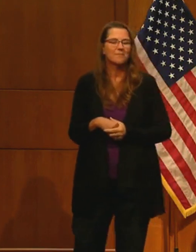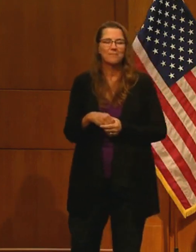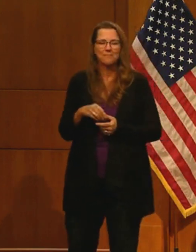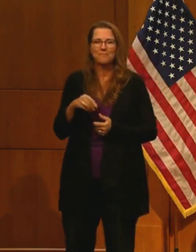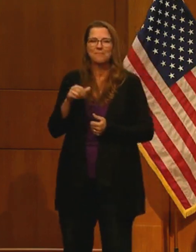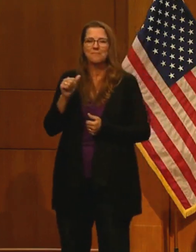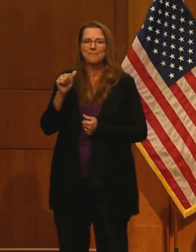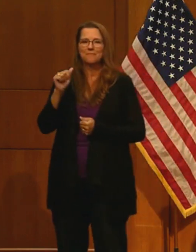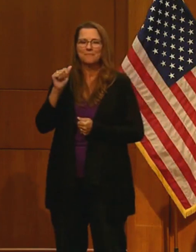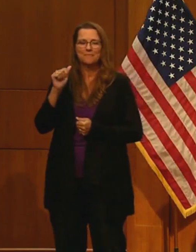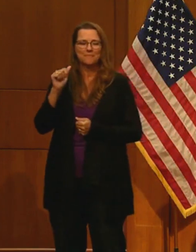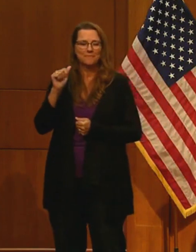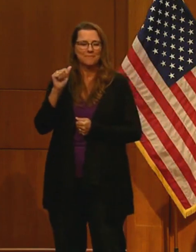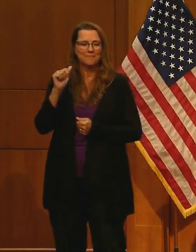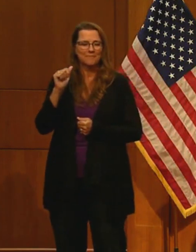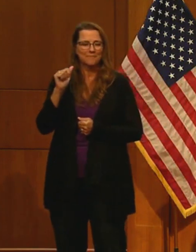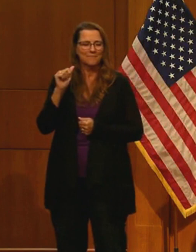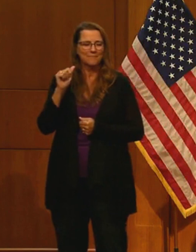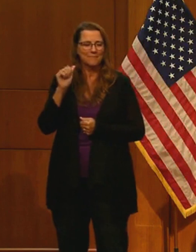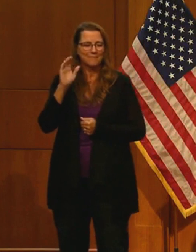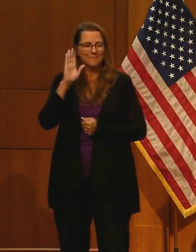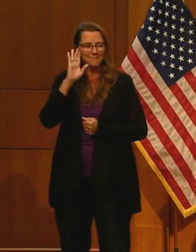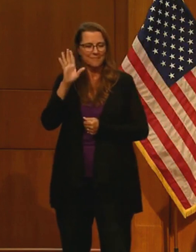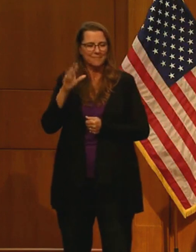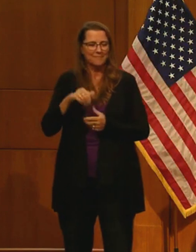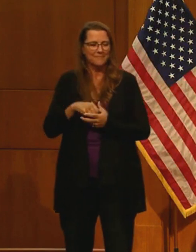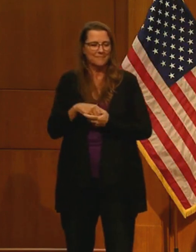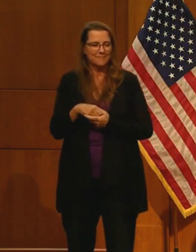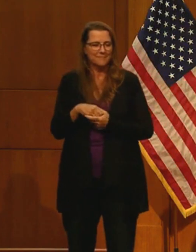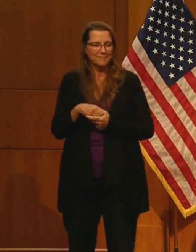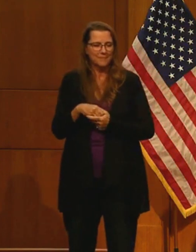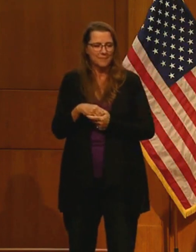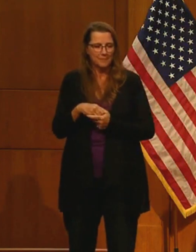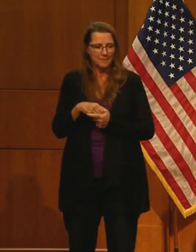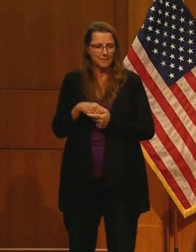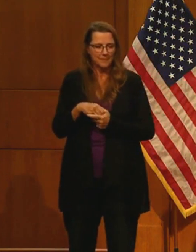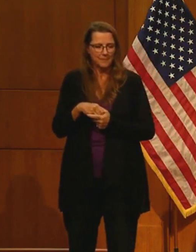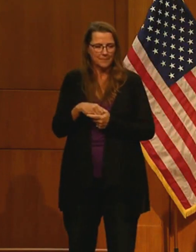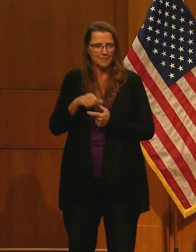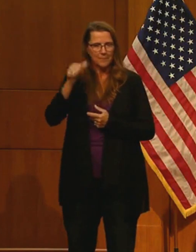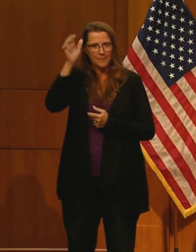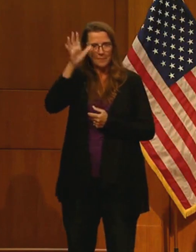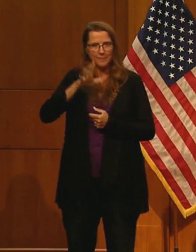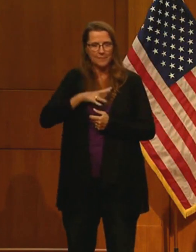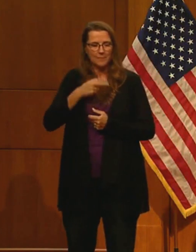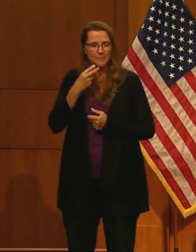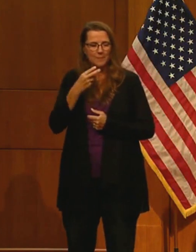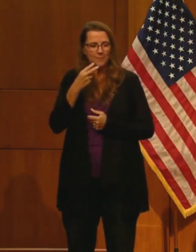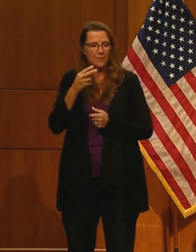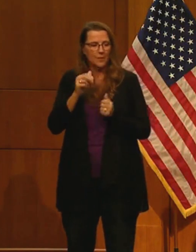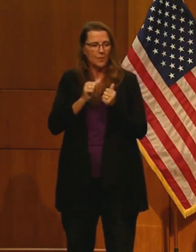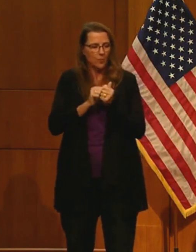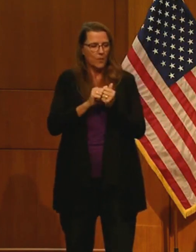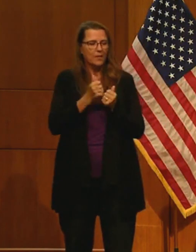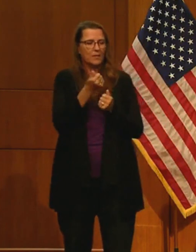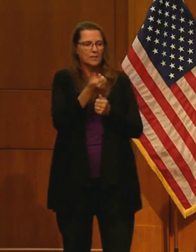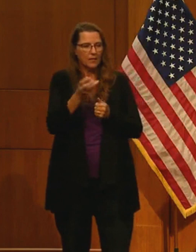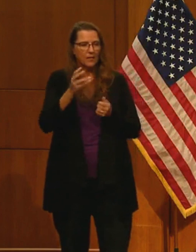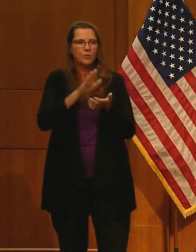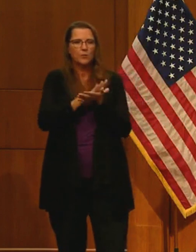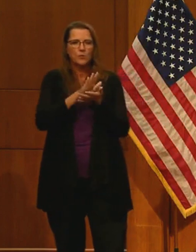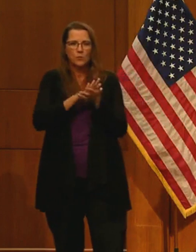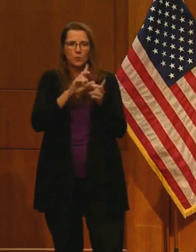Hi, Governor, thank you for taking the question. With the number of school divisions have had